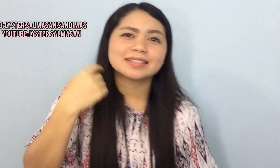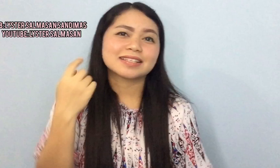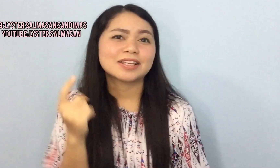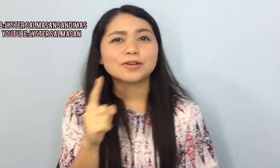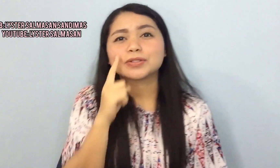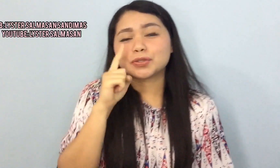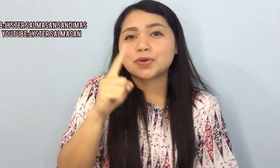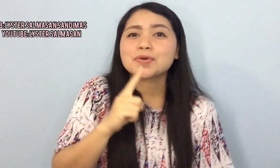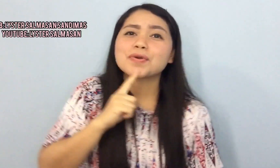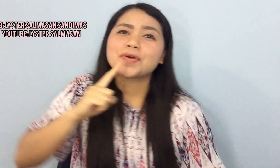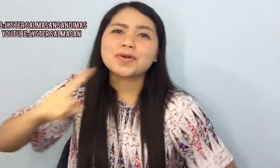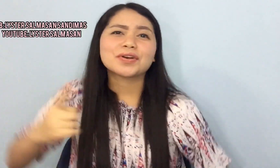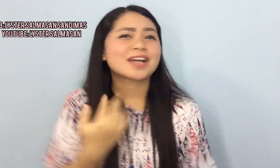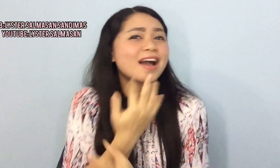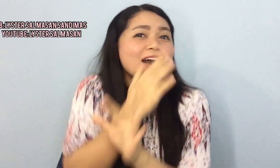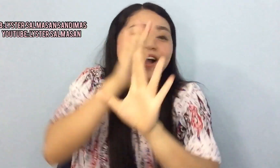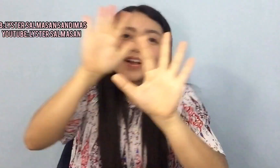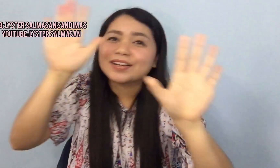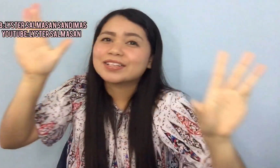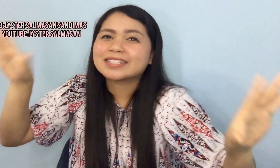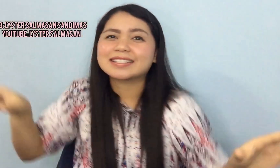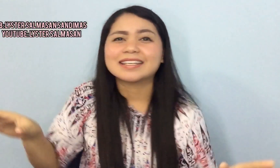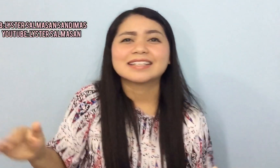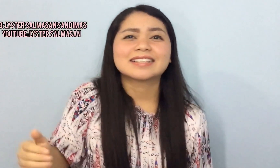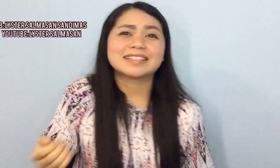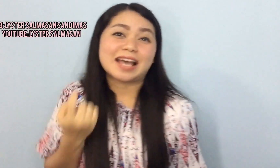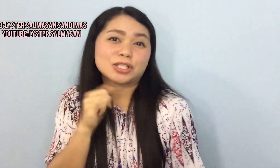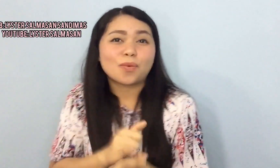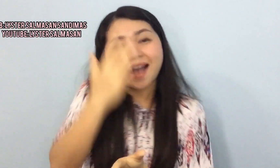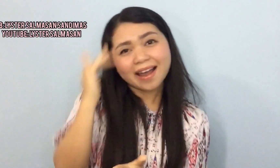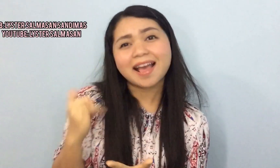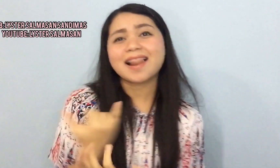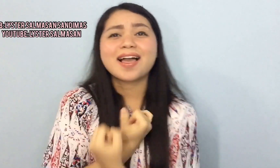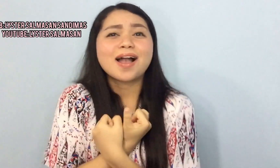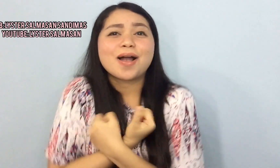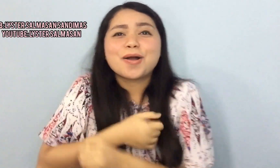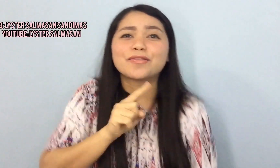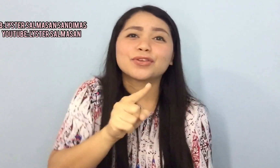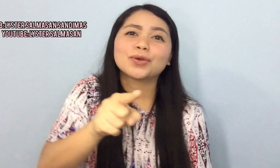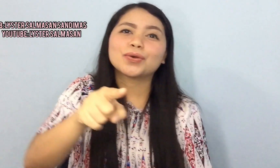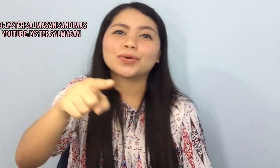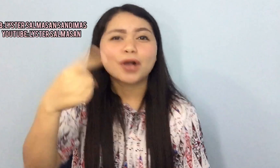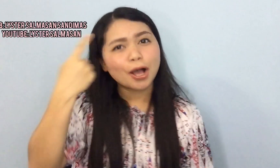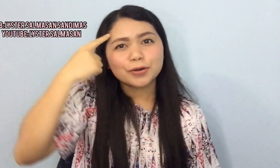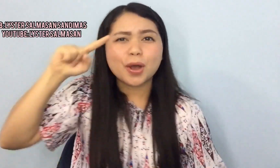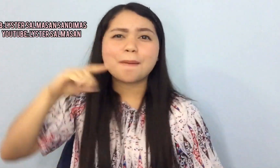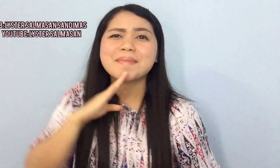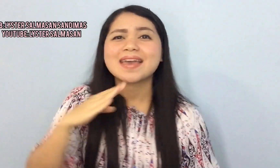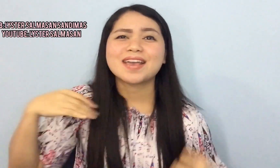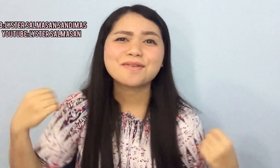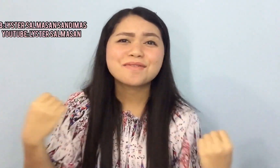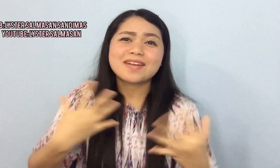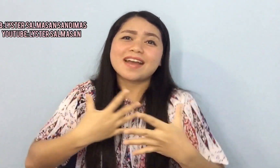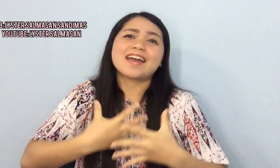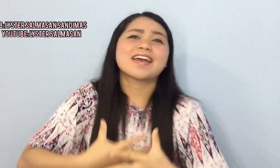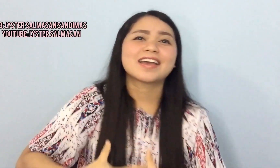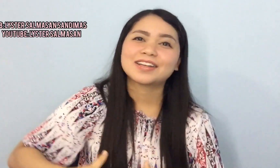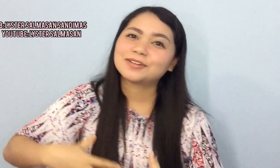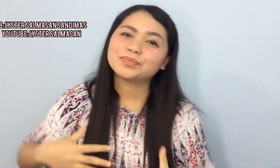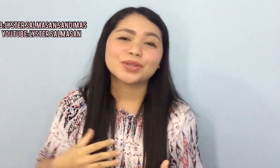See your true colors. That's why I love you. So don't be afraid. Oh,